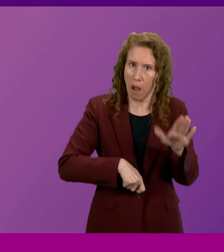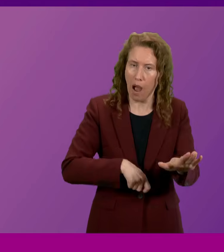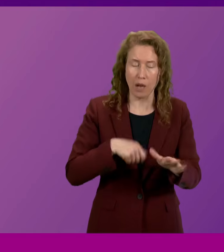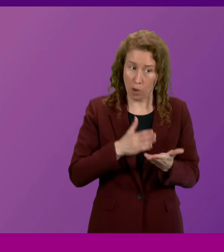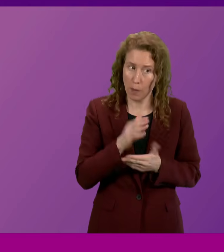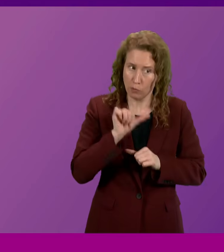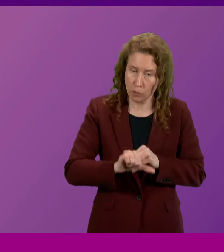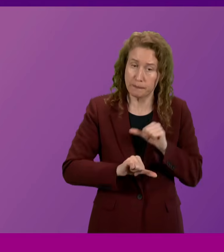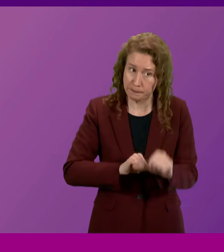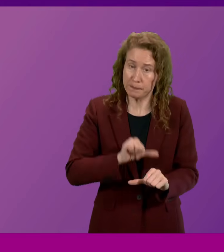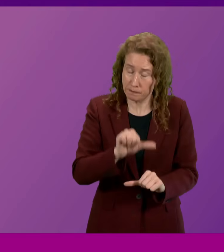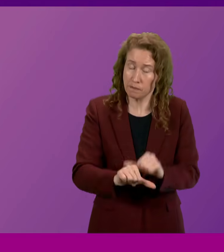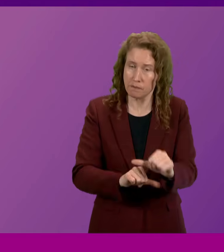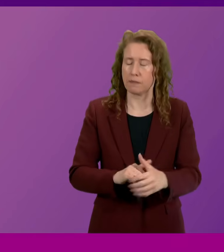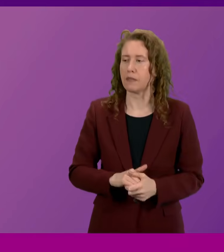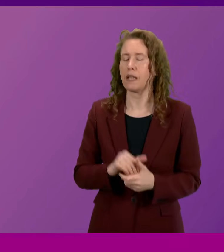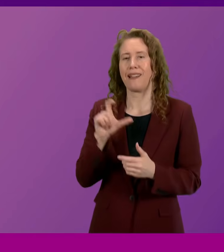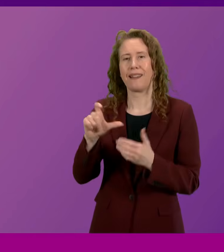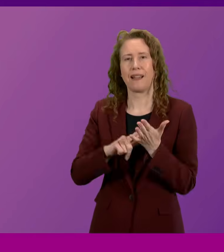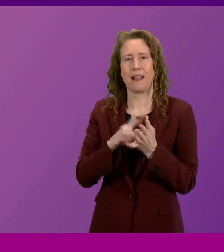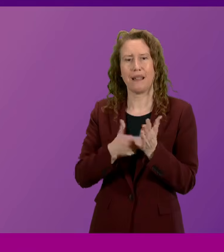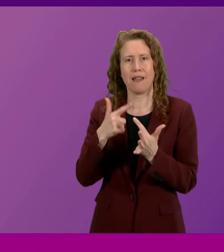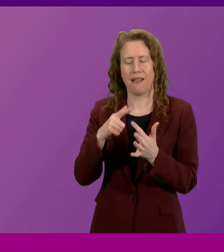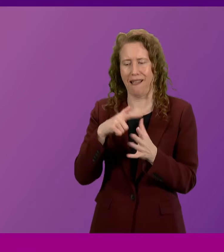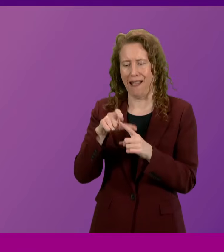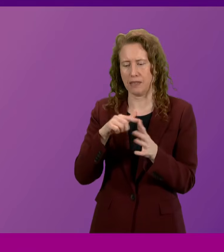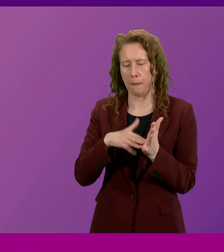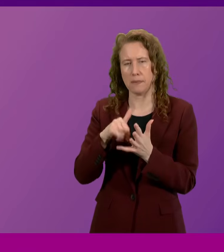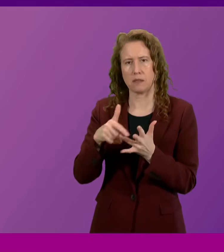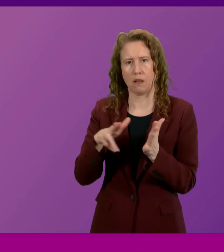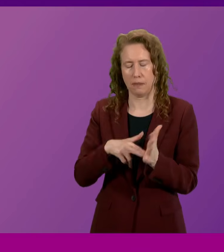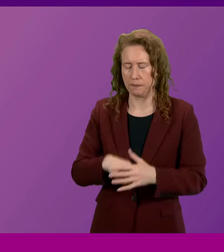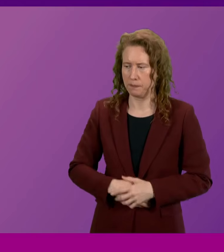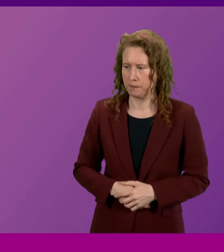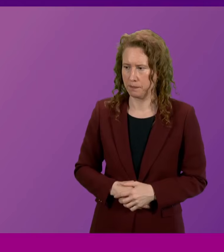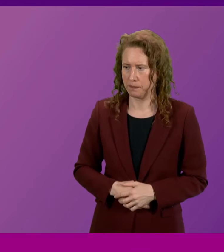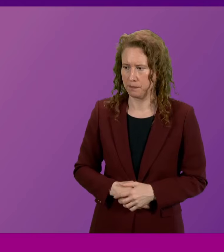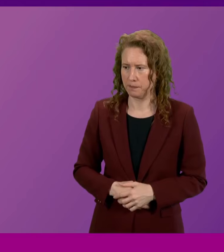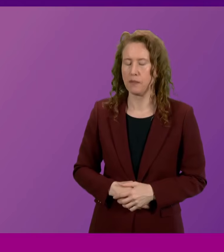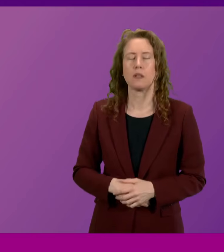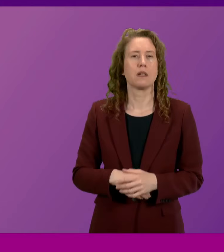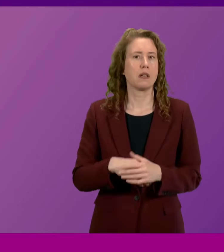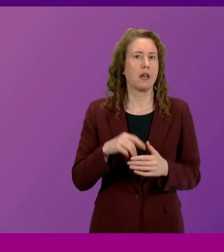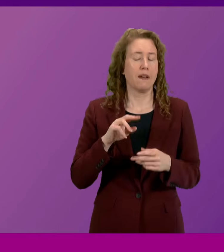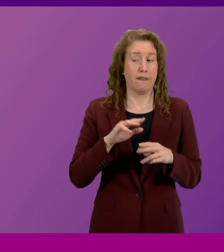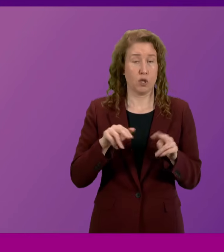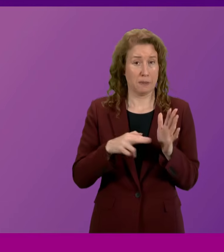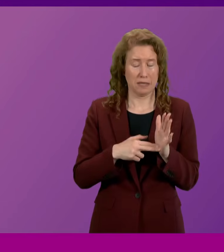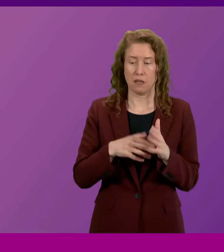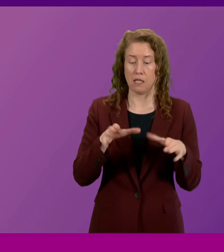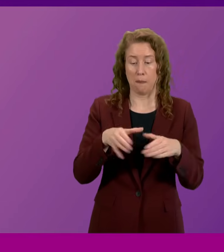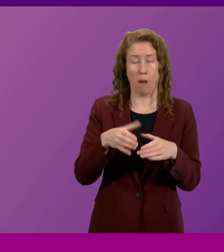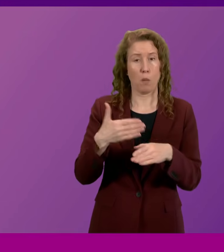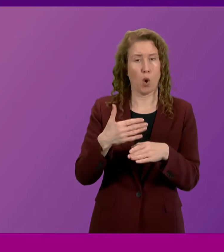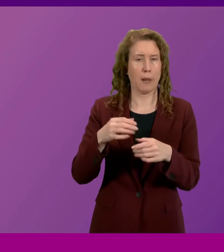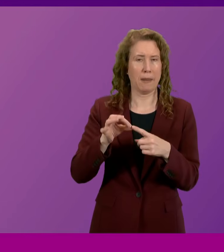step to enable that to be the case. Claire Adamson. Thank you, Presiding Officer. First Minister, the Department of Work and